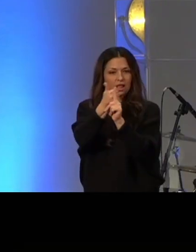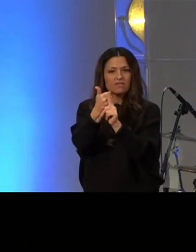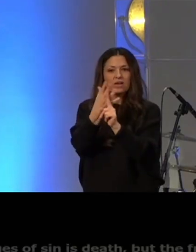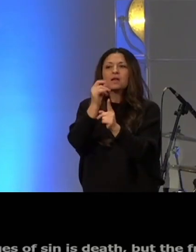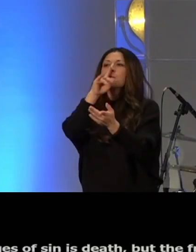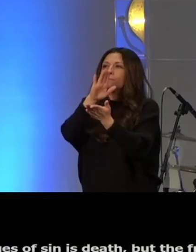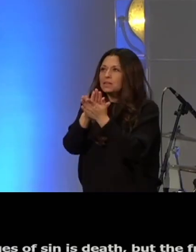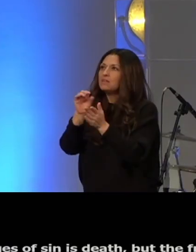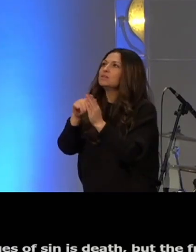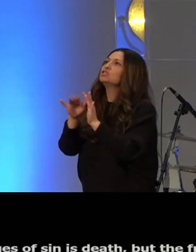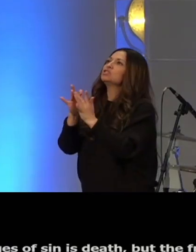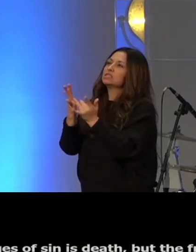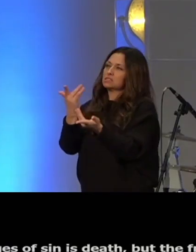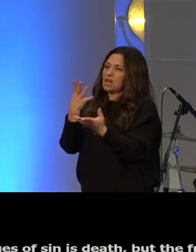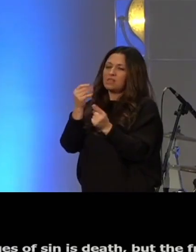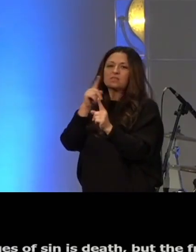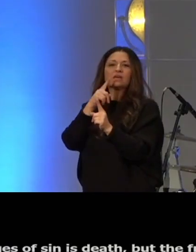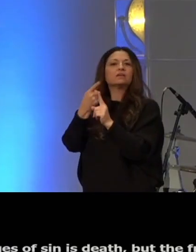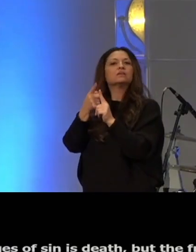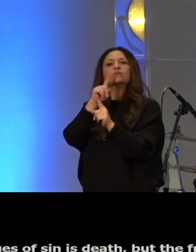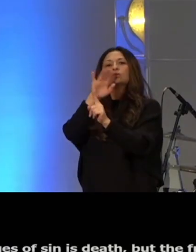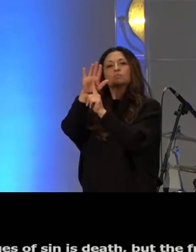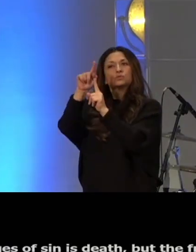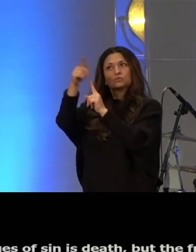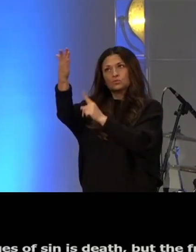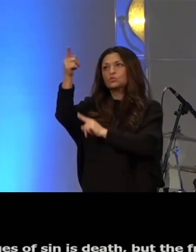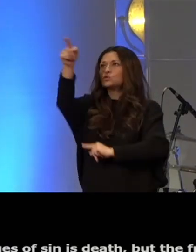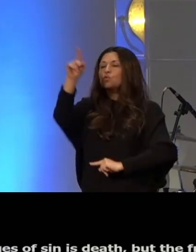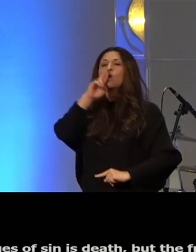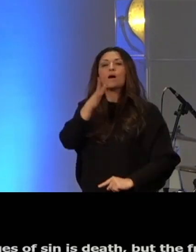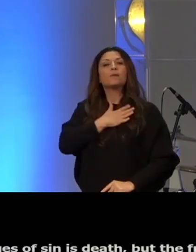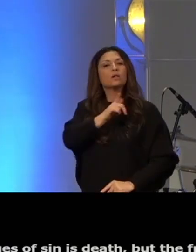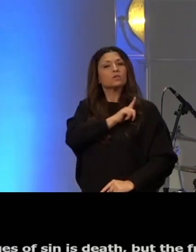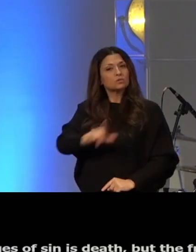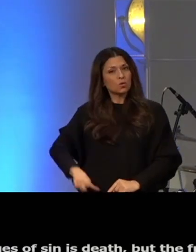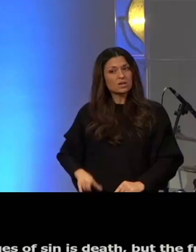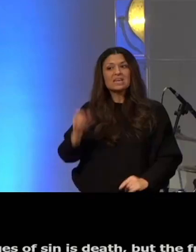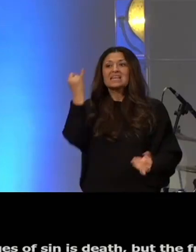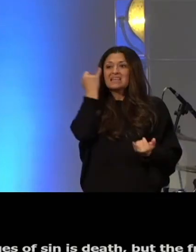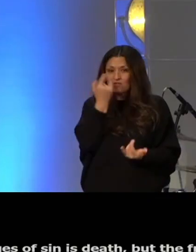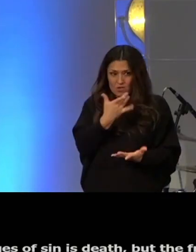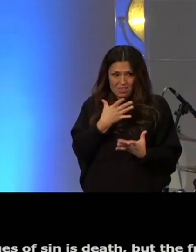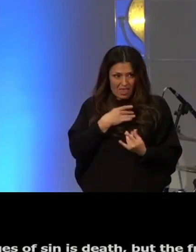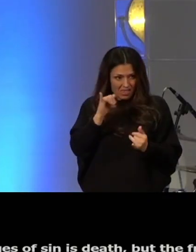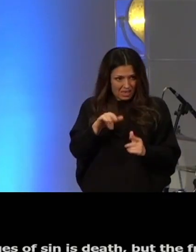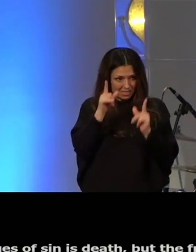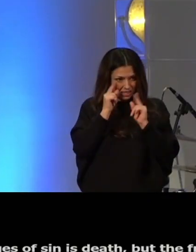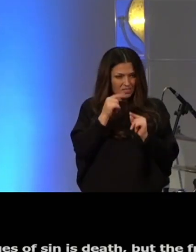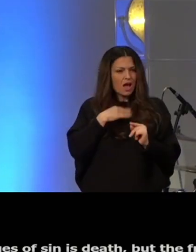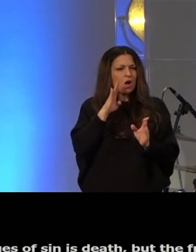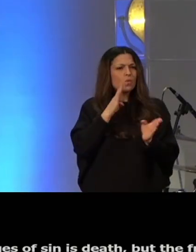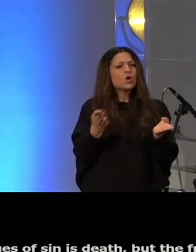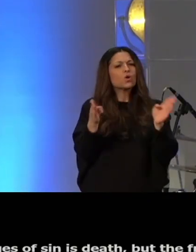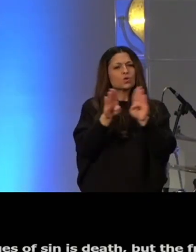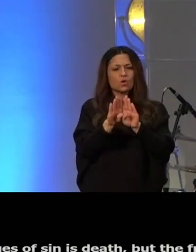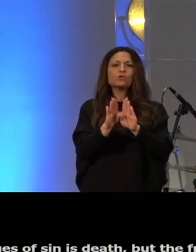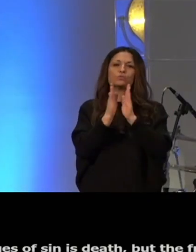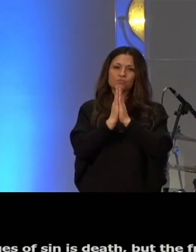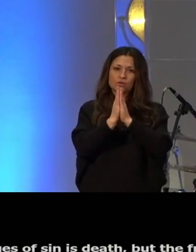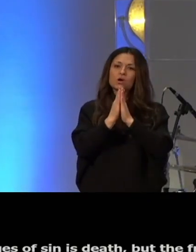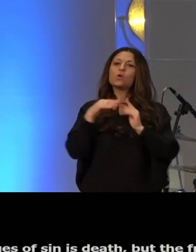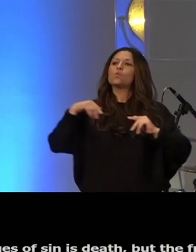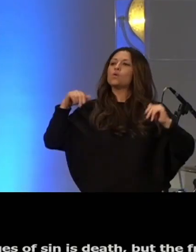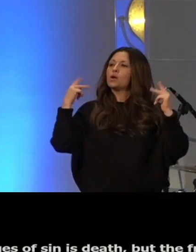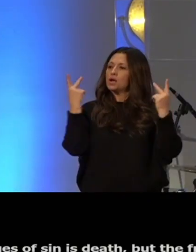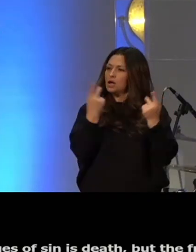in Jesus and then commit to him as Savior and Lord. And listen, if you'd like to do that, if you'd like this gift, I'm going to close this in prayer, and we